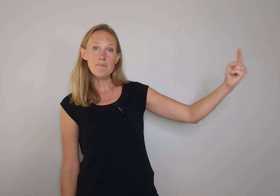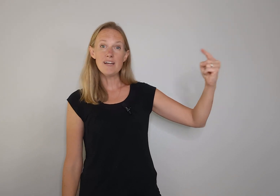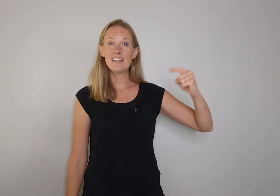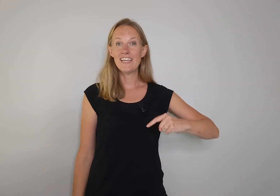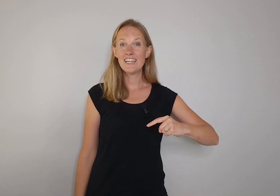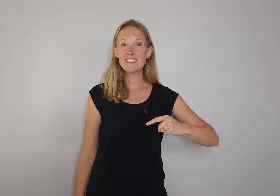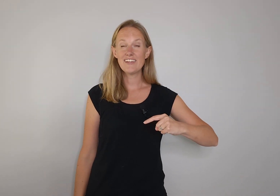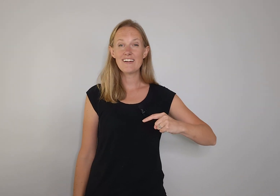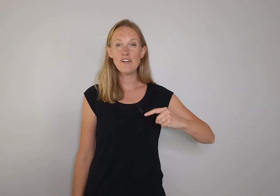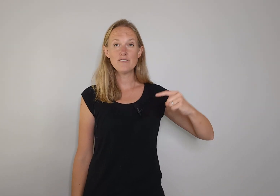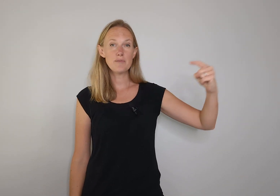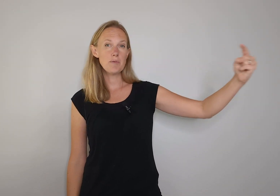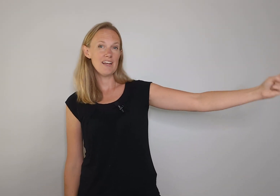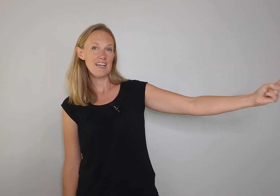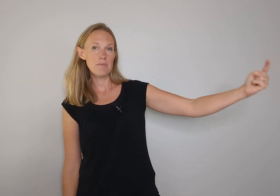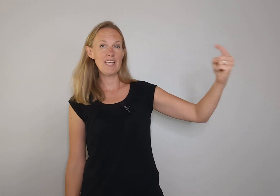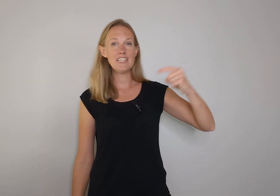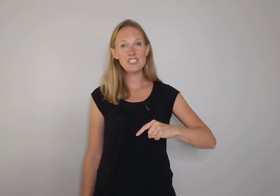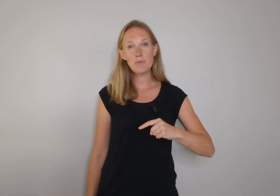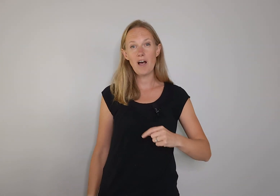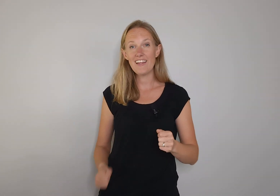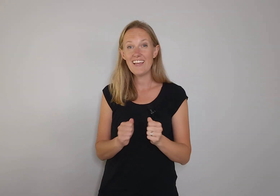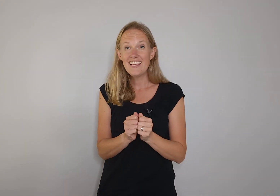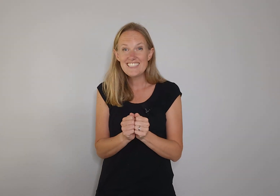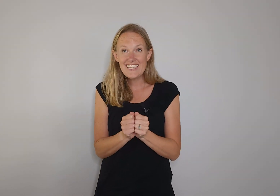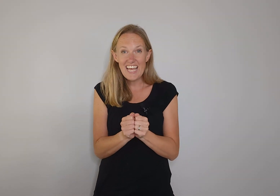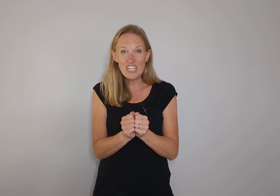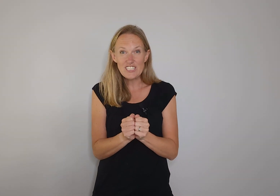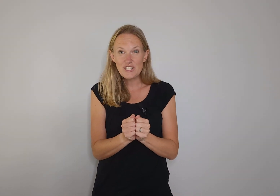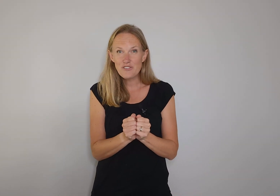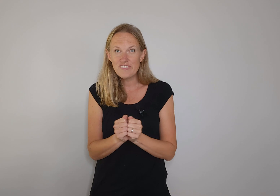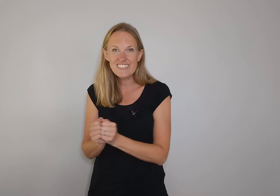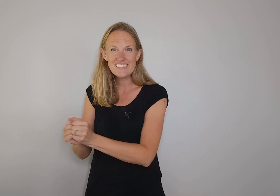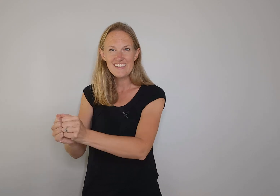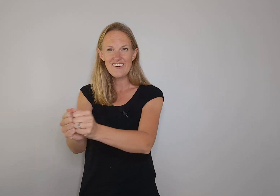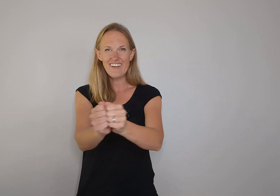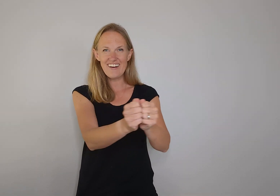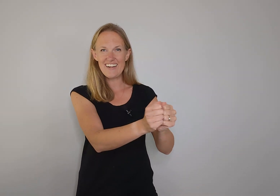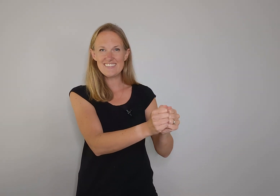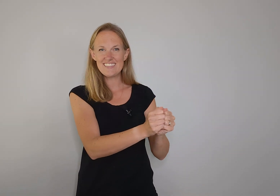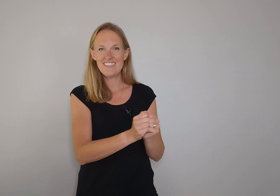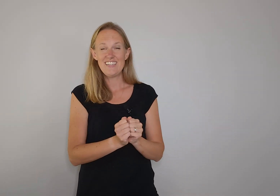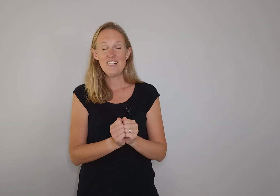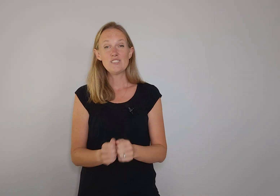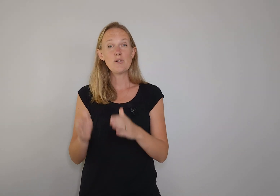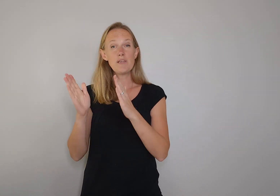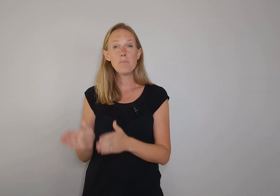come, index finger out from your body, coming into your body, together, 2 fists going around. So